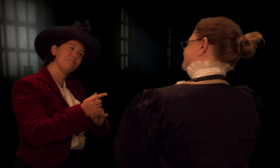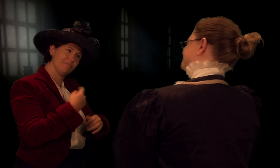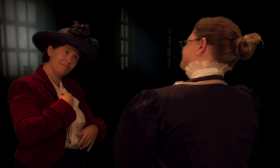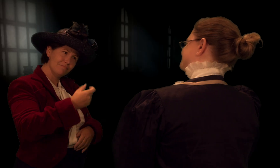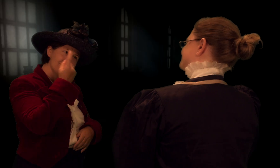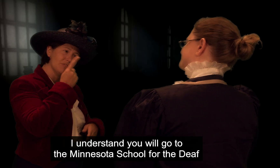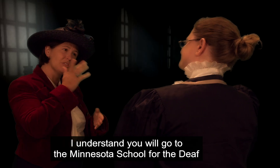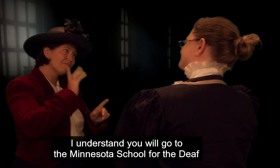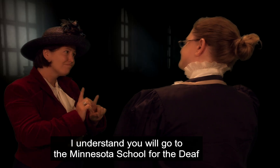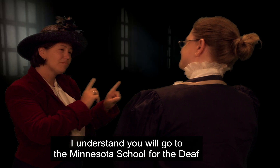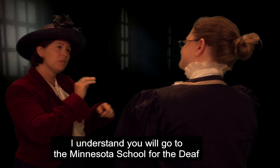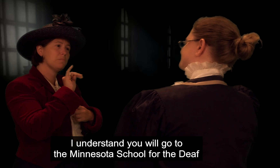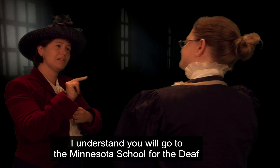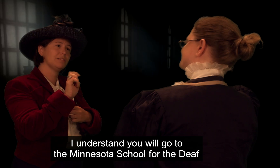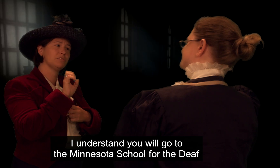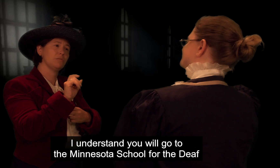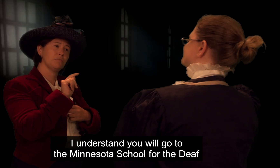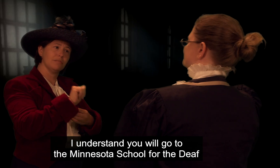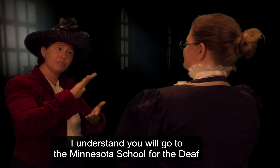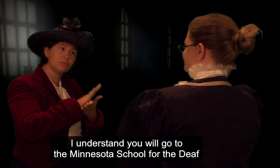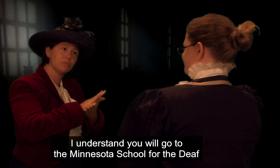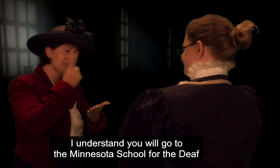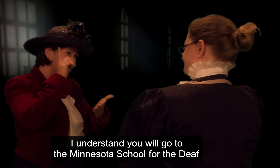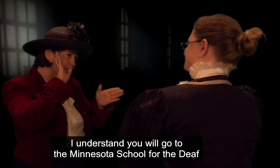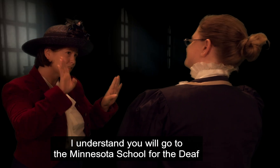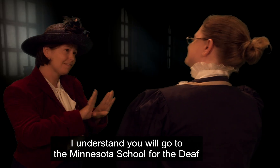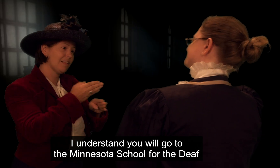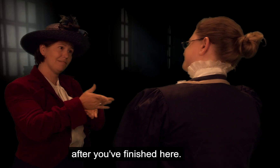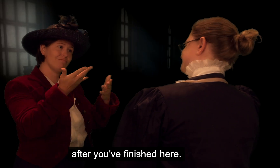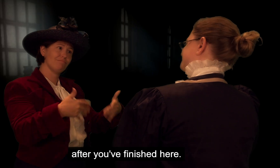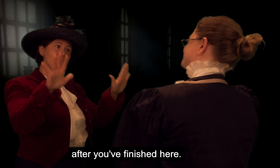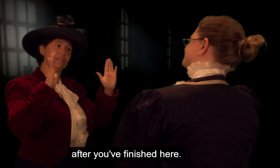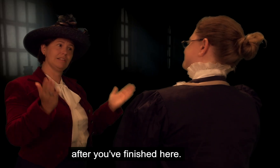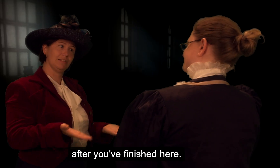correct. I understand you will go to the Minnesota School for the Deaf after you've finished here.